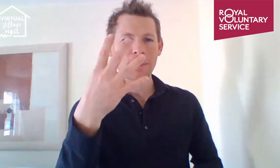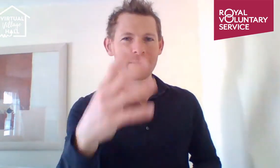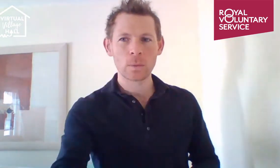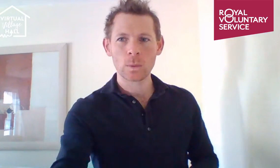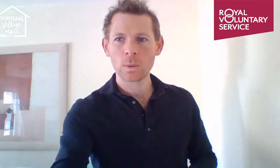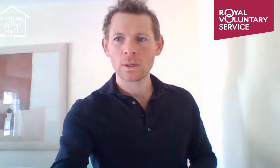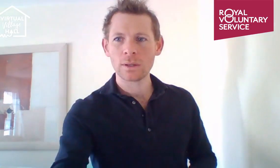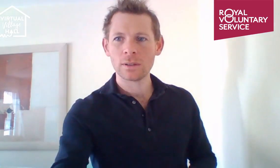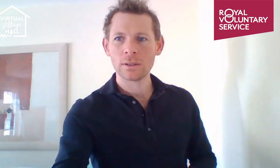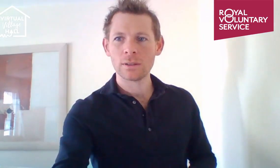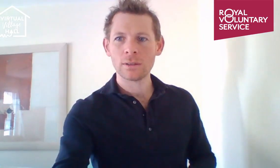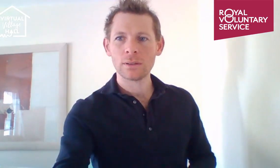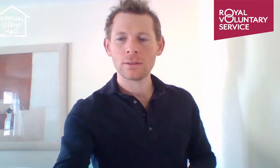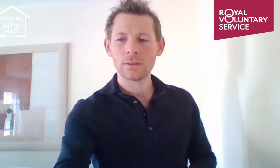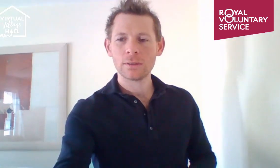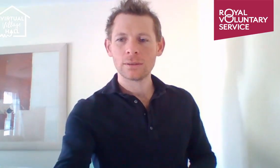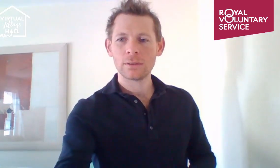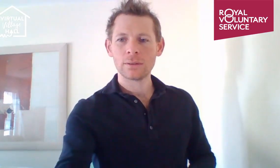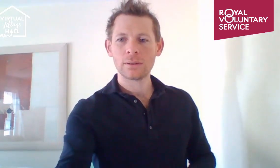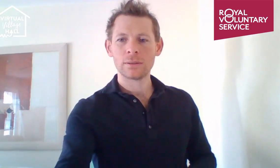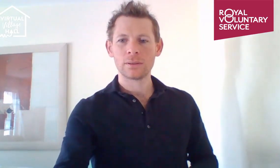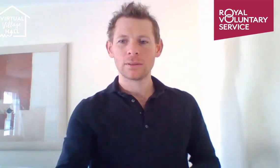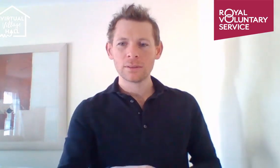people getting it right. Number four,